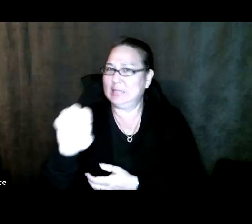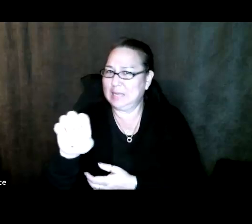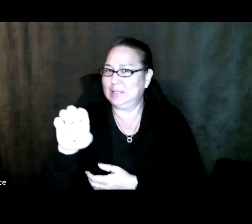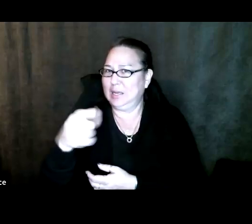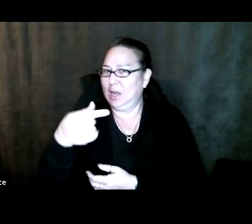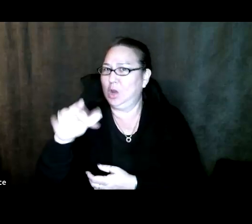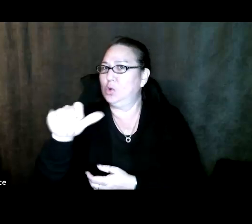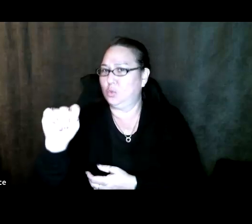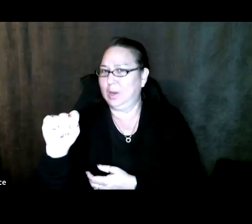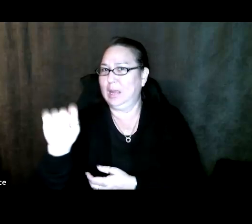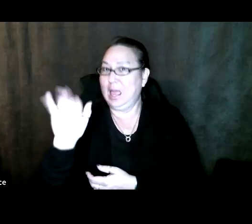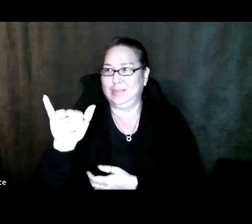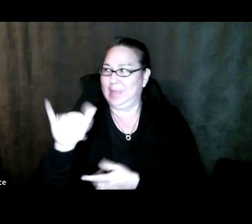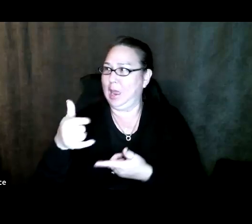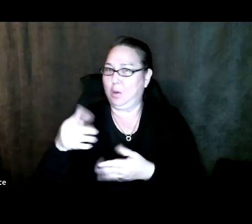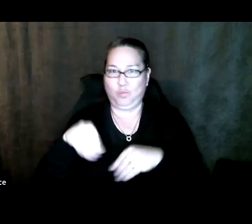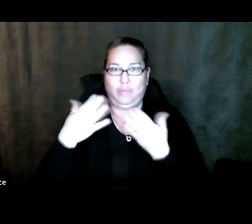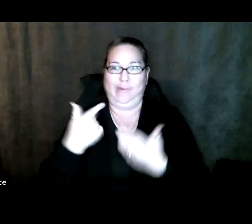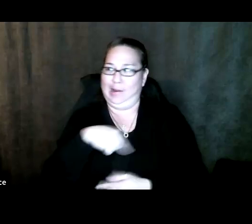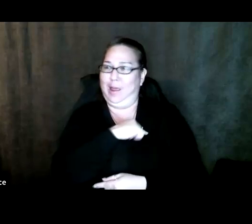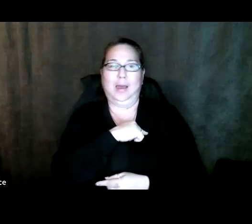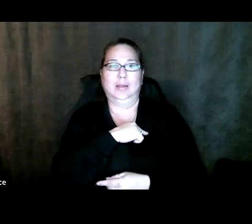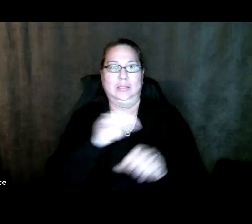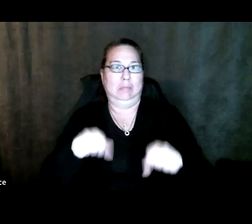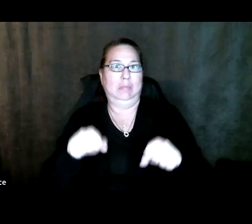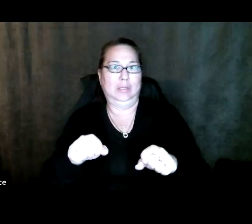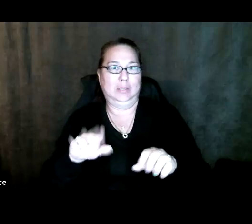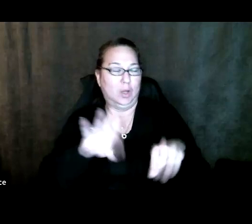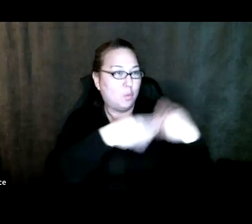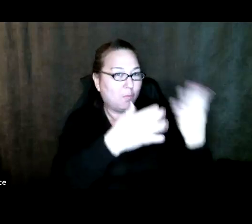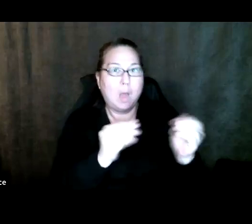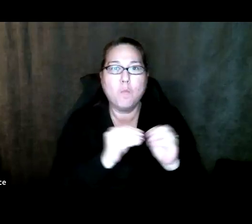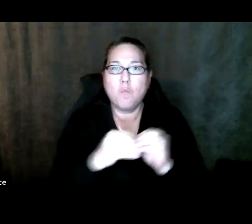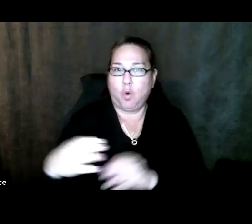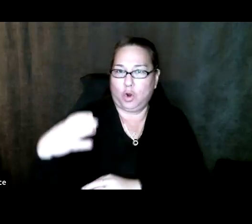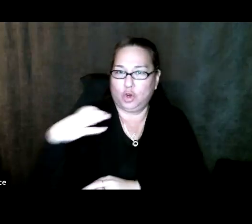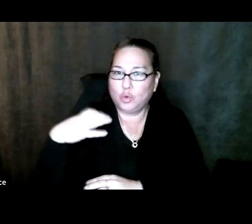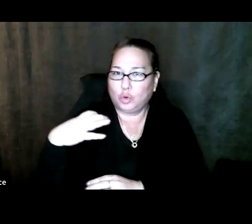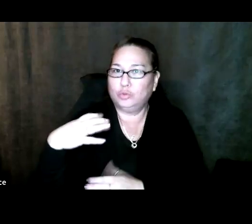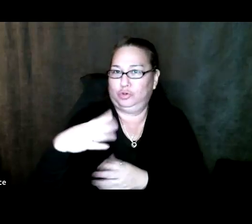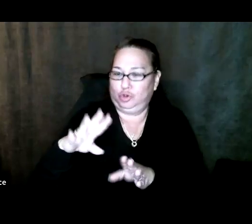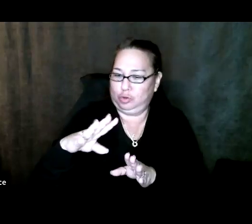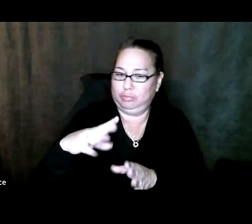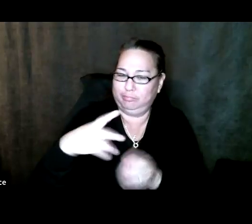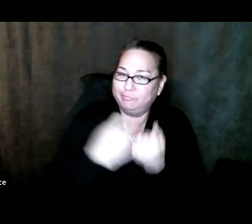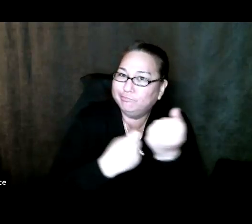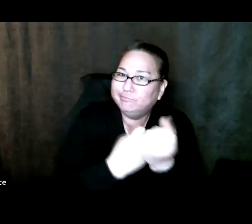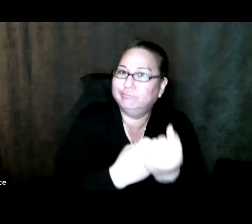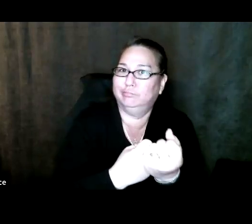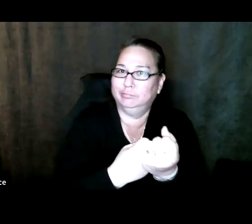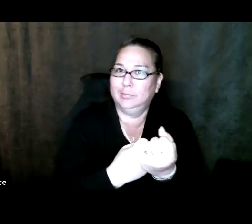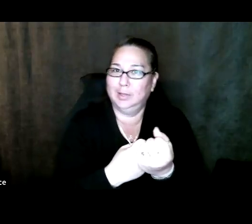us to add coaching, to move from a coach focusing multiple subject areas to a coach focusing